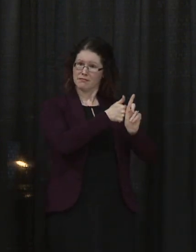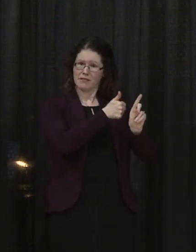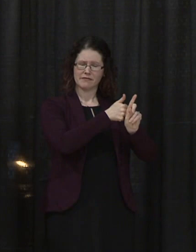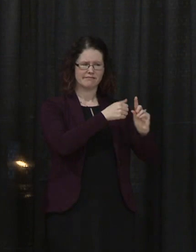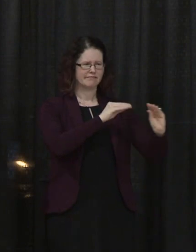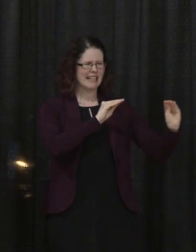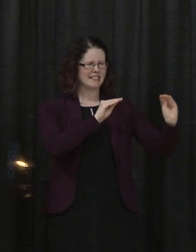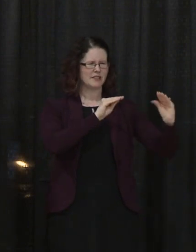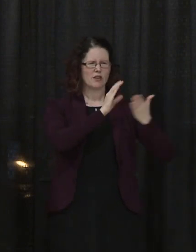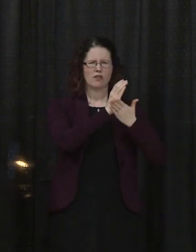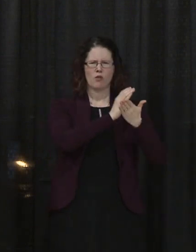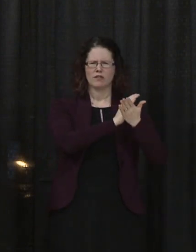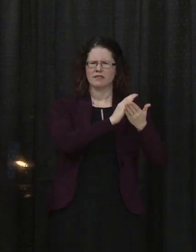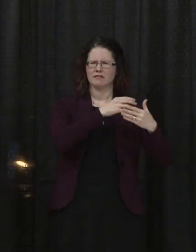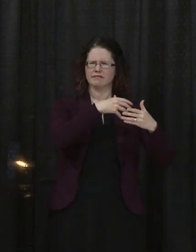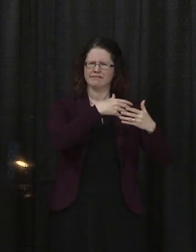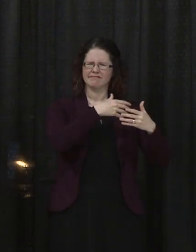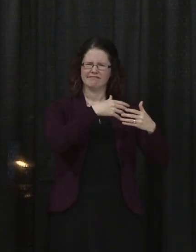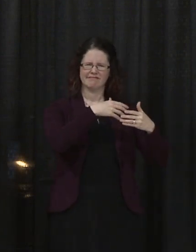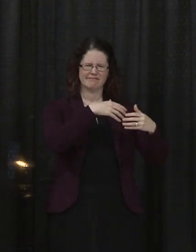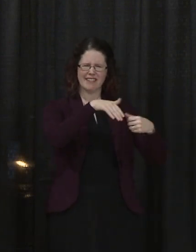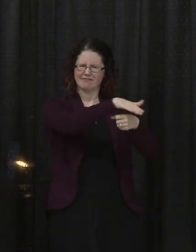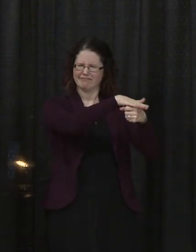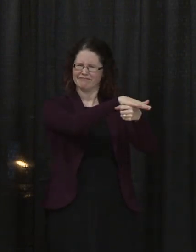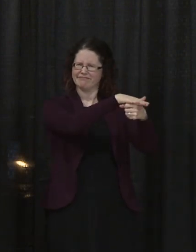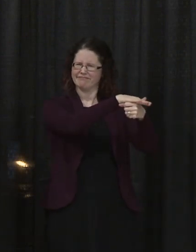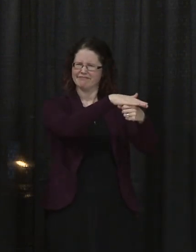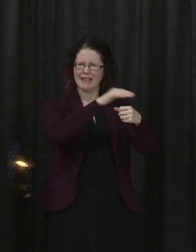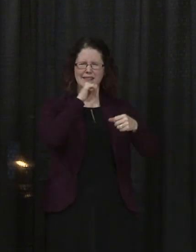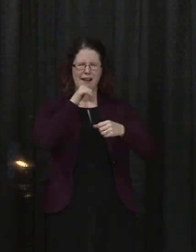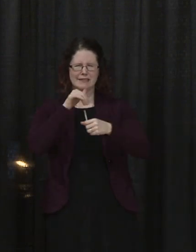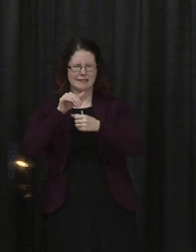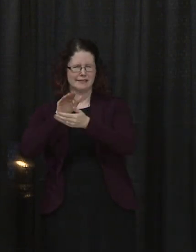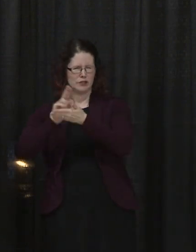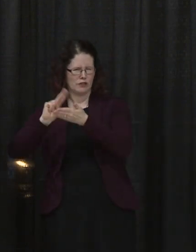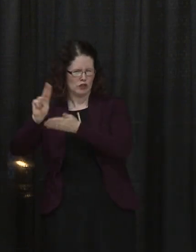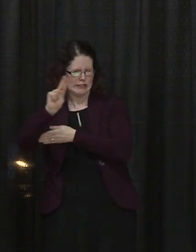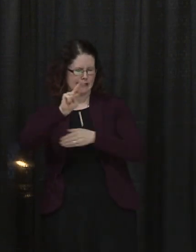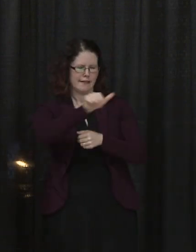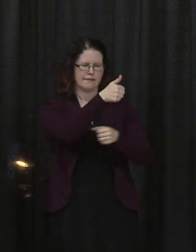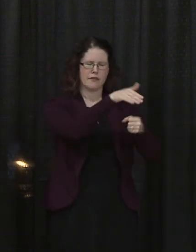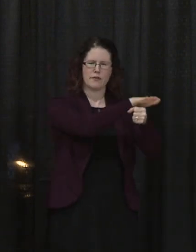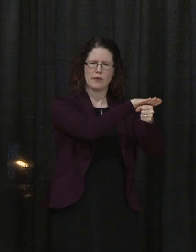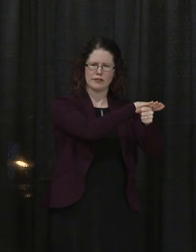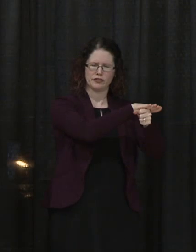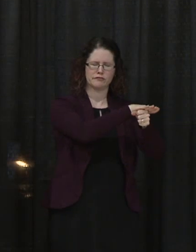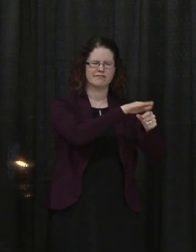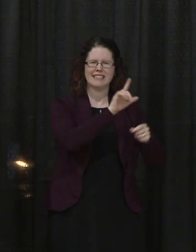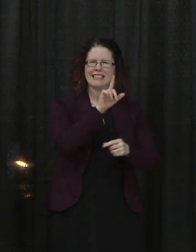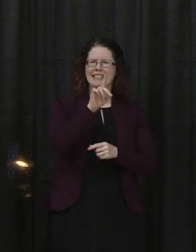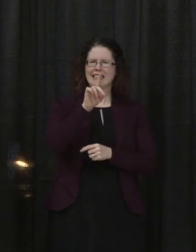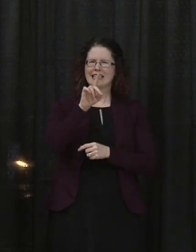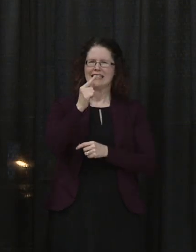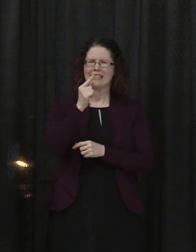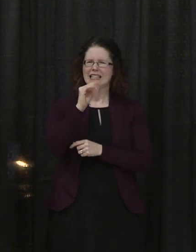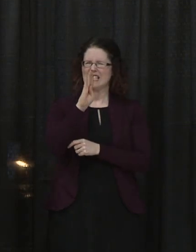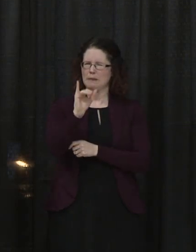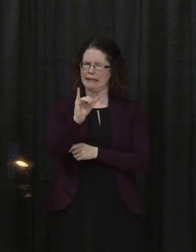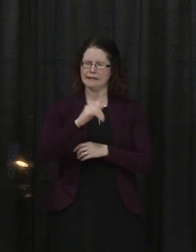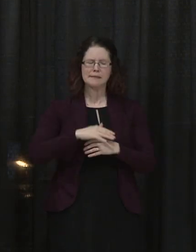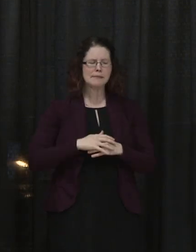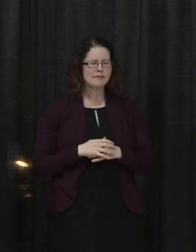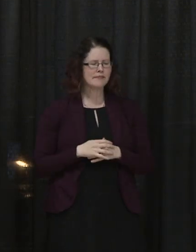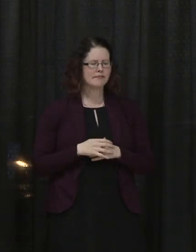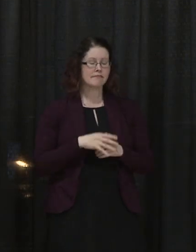distance education course in a location in Digby. And one morning he was going to be away and he asked me to fill in for